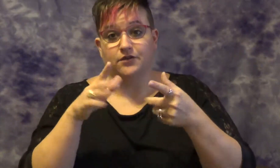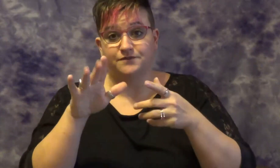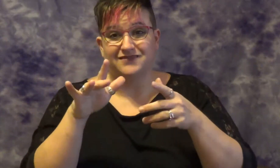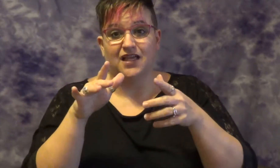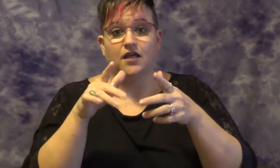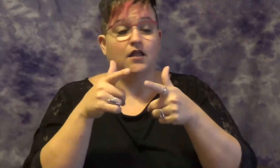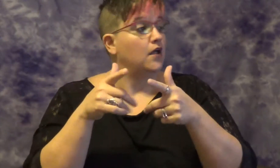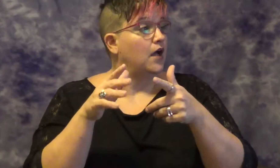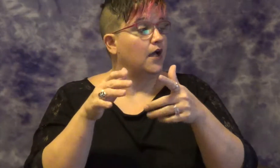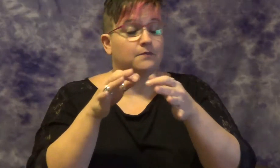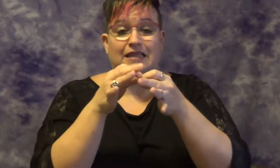When we talk about